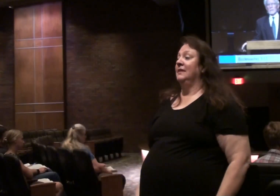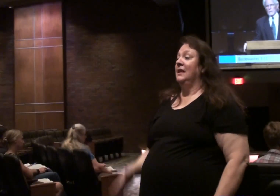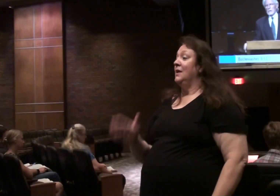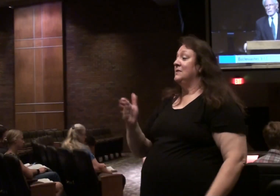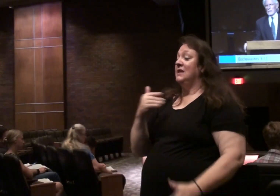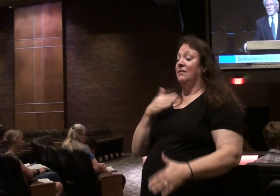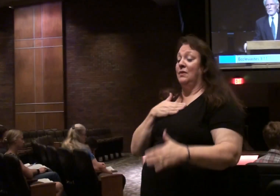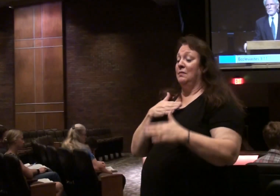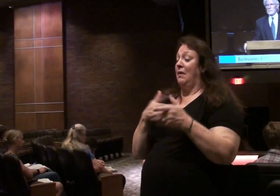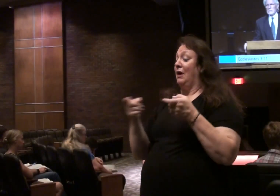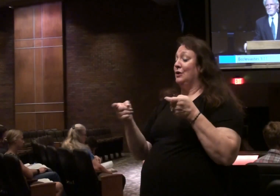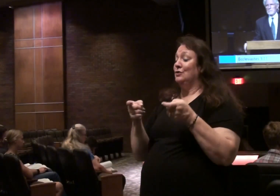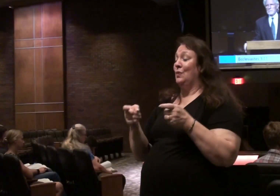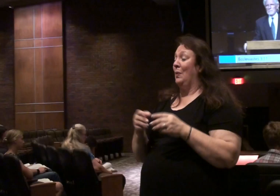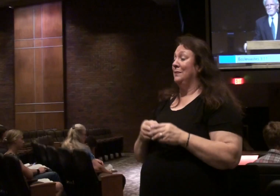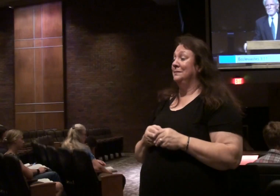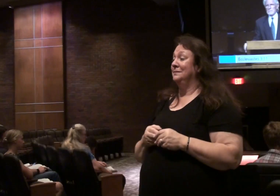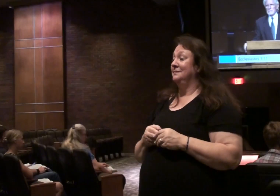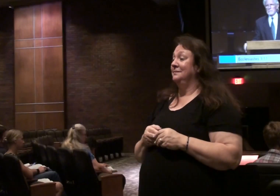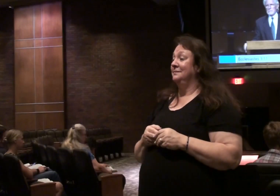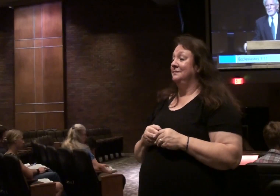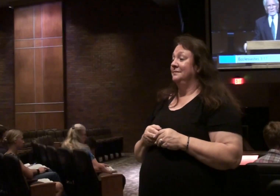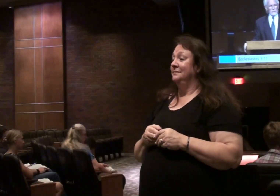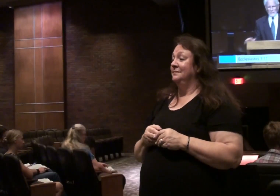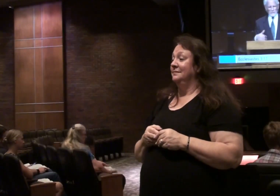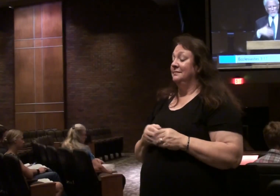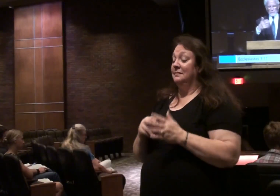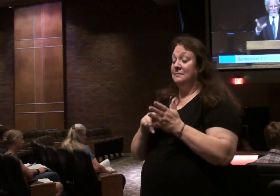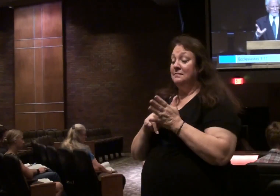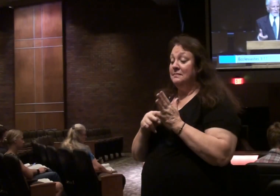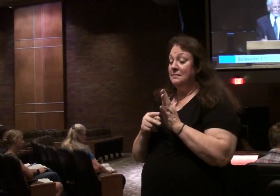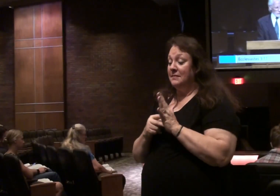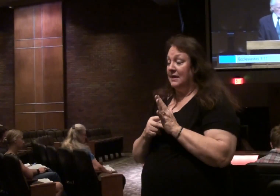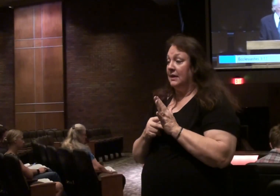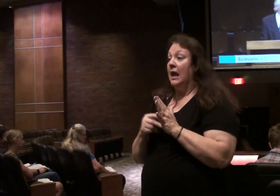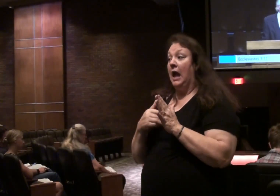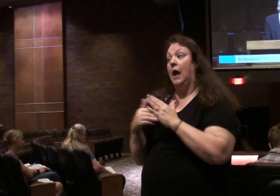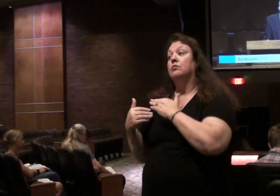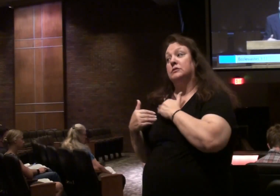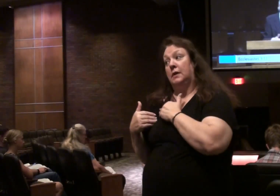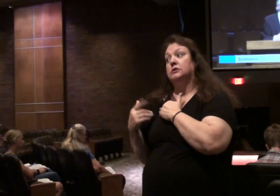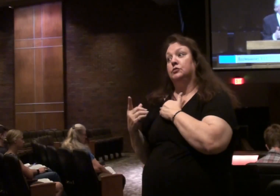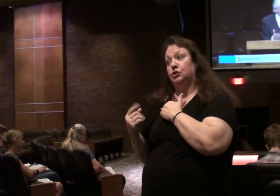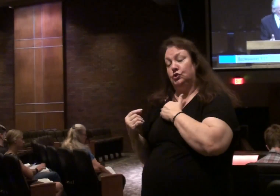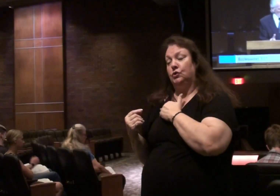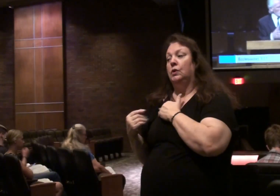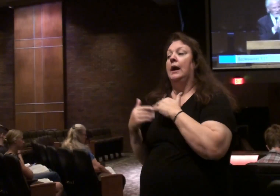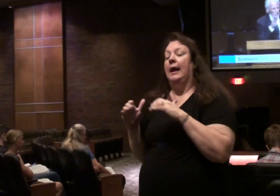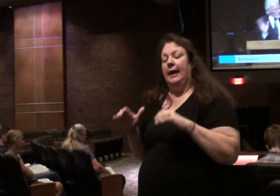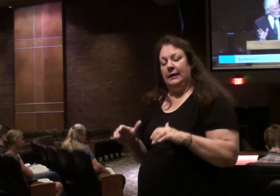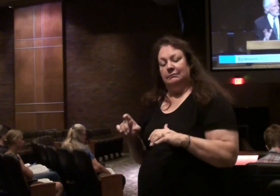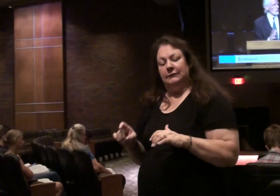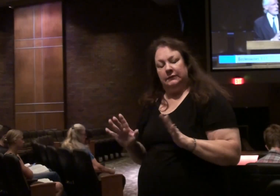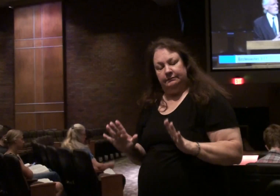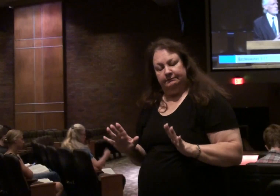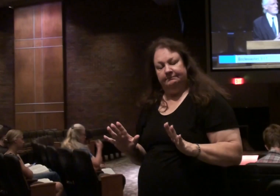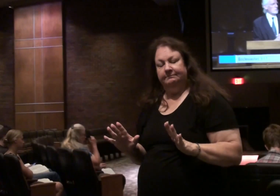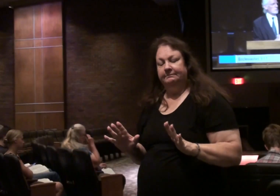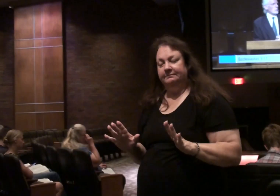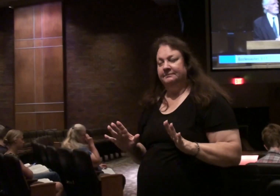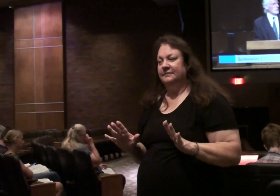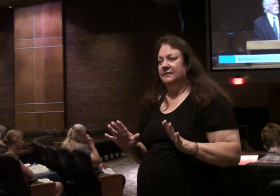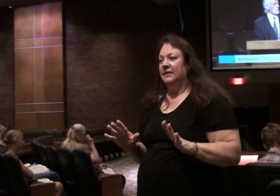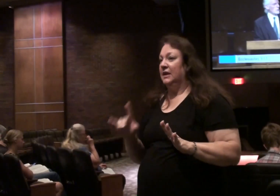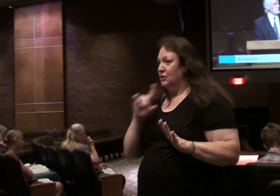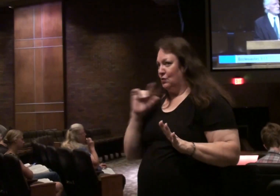was under your control. That doesn't mean there aren't things I'm responsible to, actions I'm obviously.